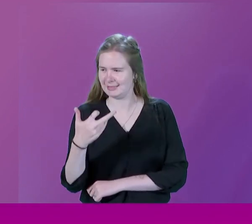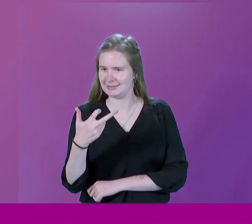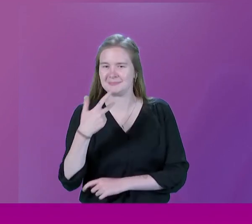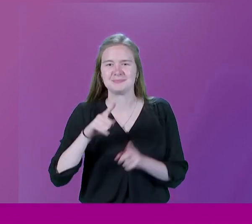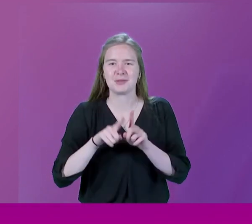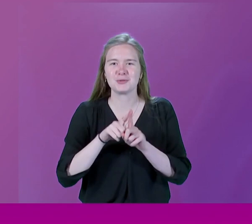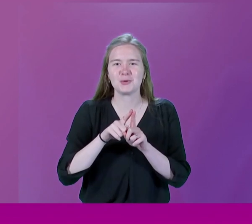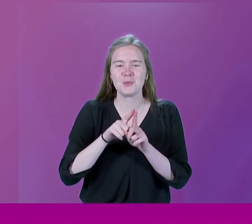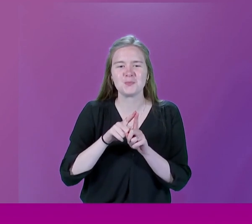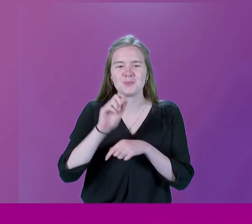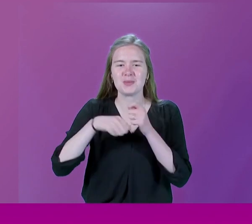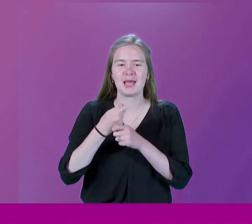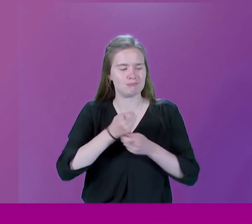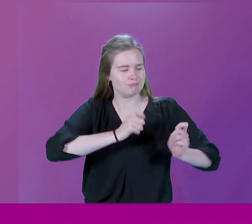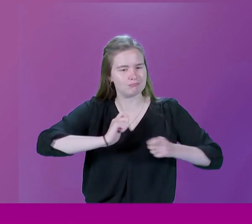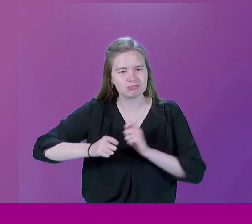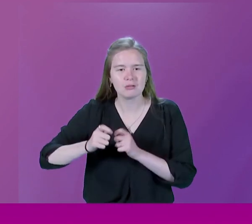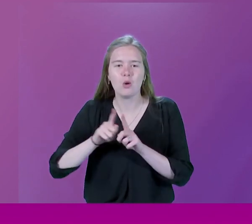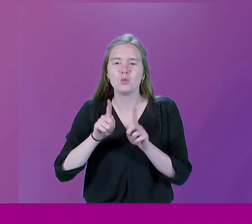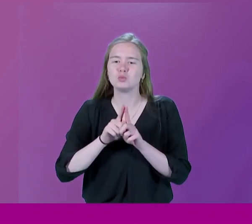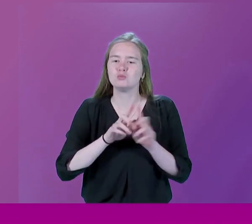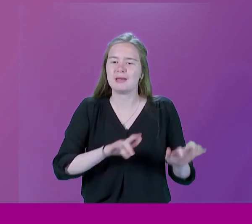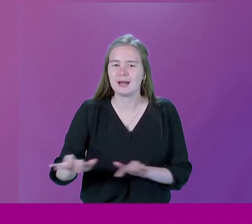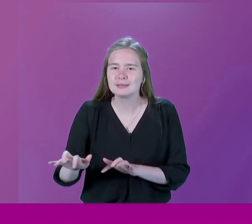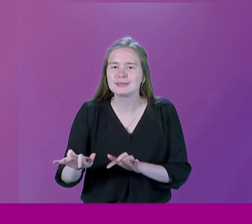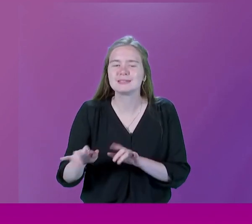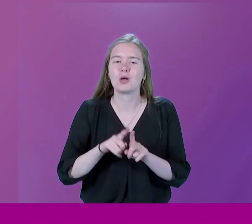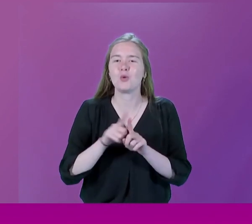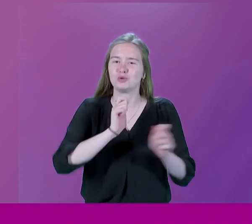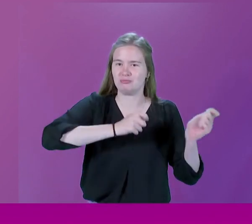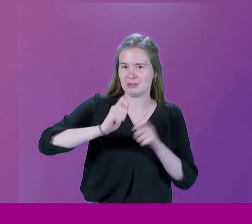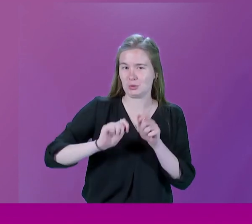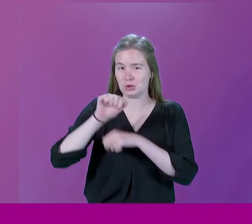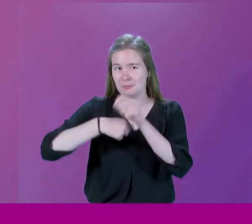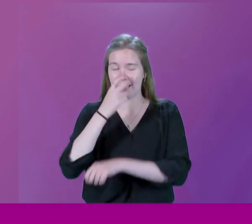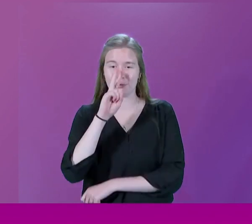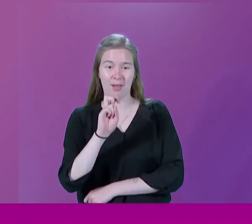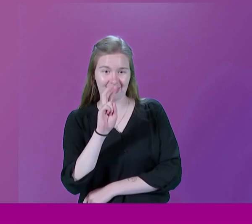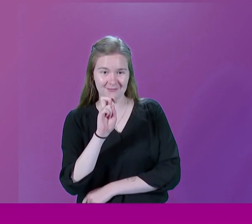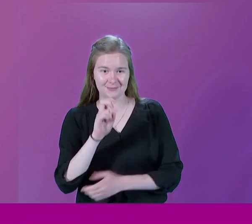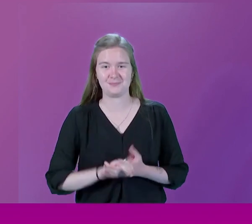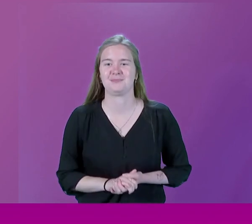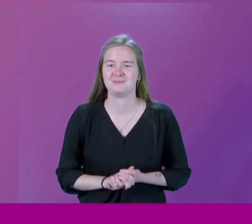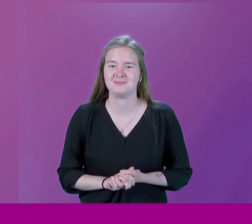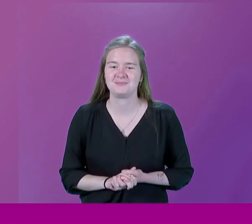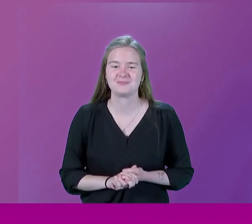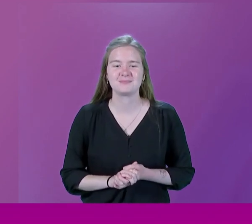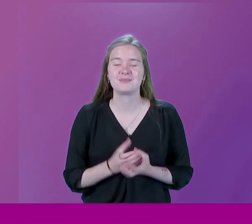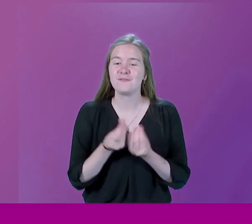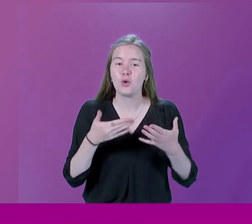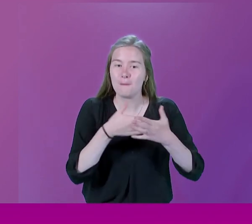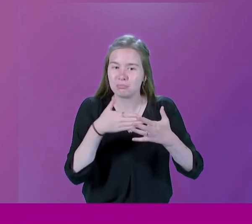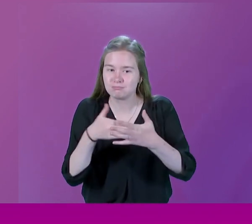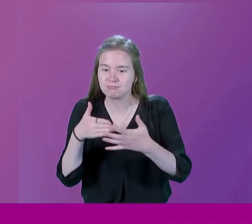a proficient pianist and later was introduced to percussion at the age of 12. After a few